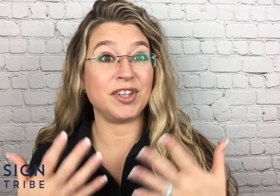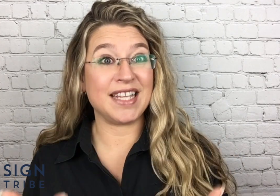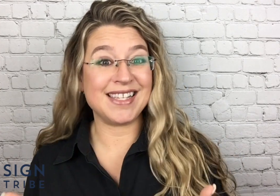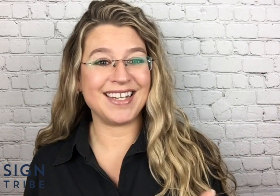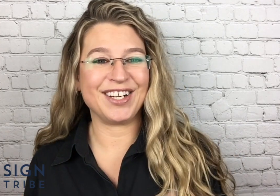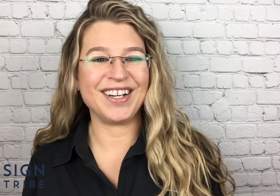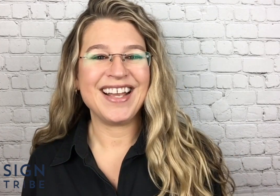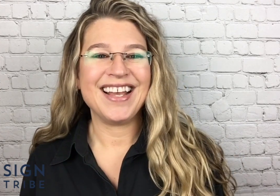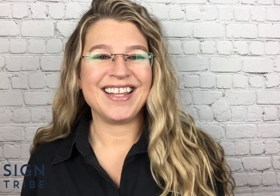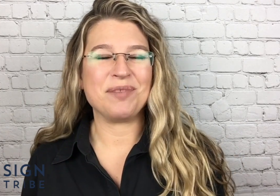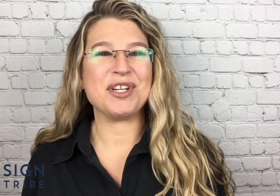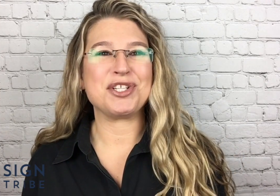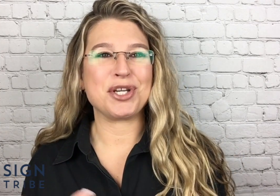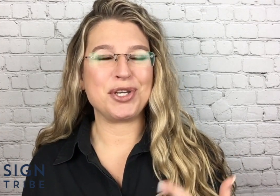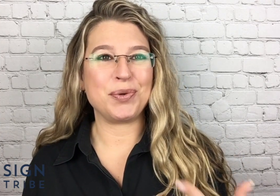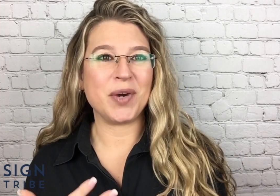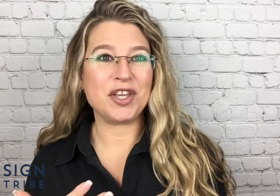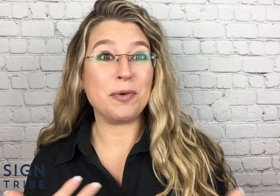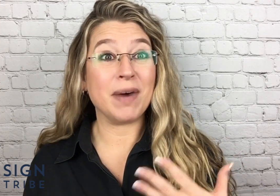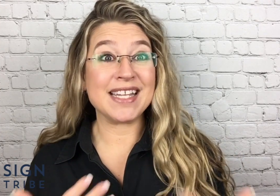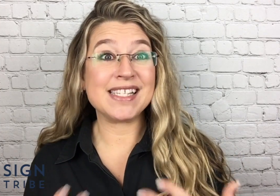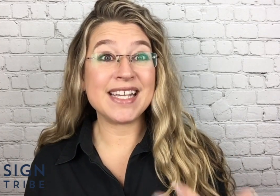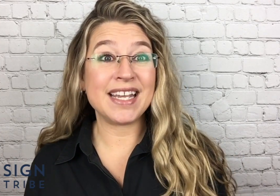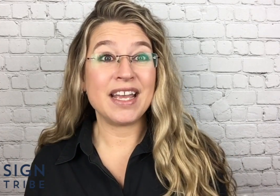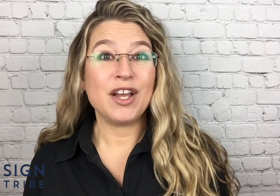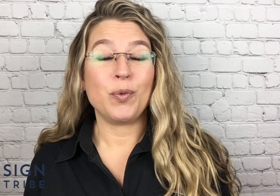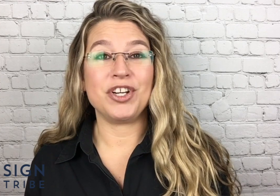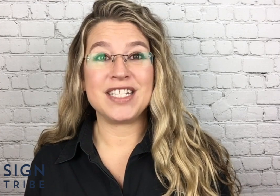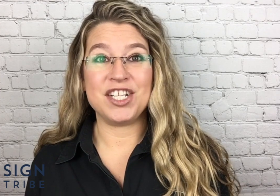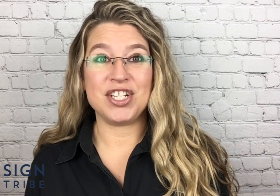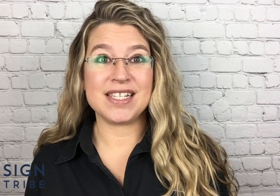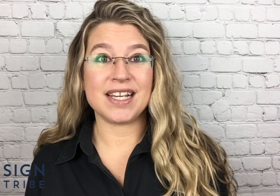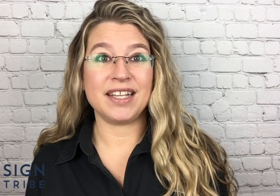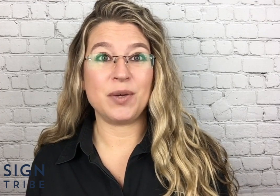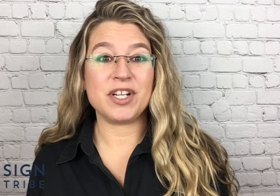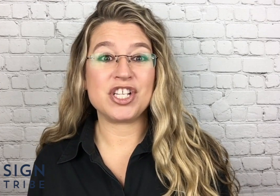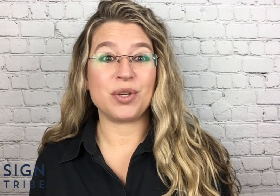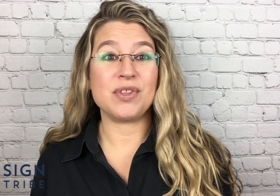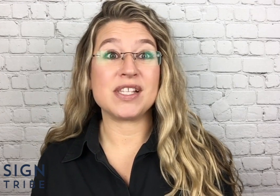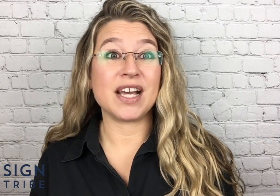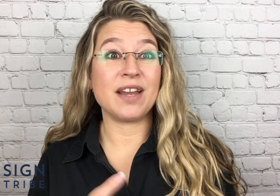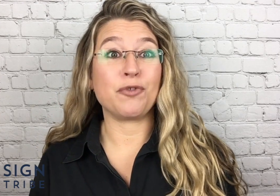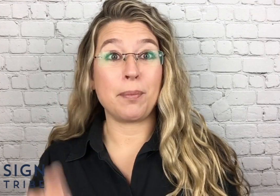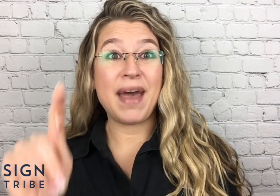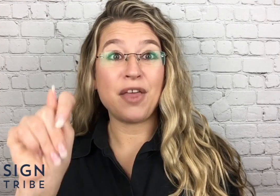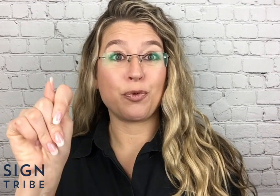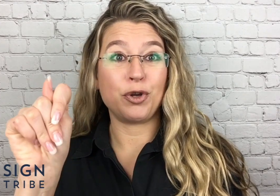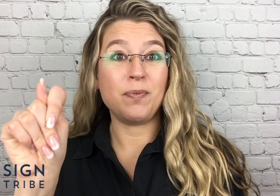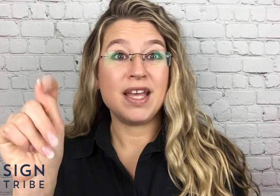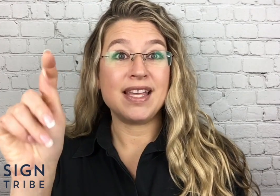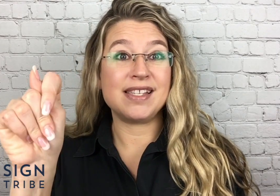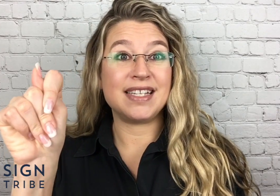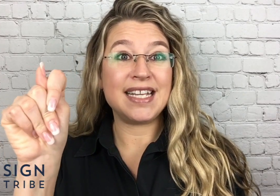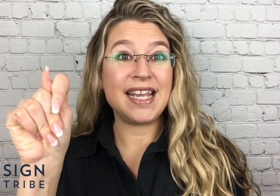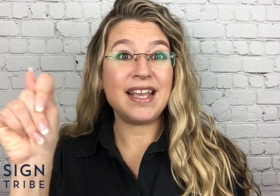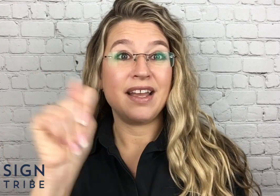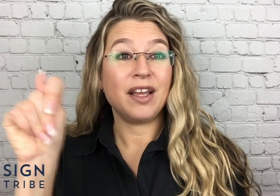list here that I'm going to show you what you might see when you're teaching sign language. So the sign for bathroom is a T, back